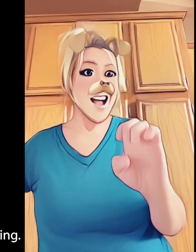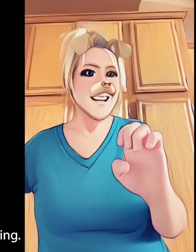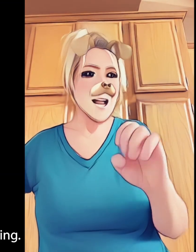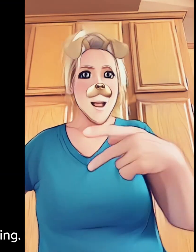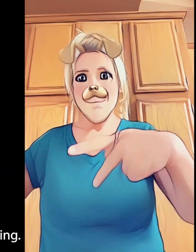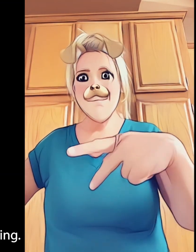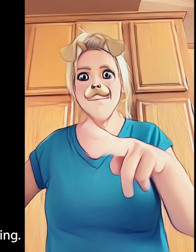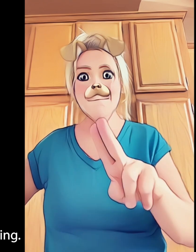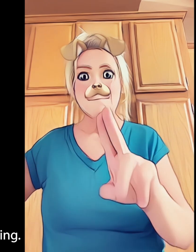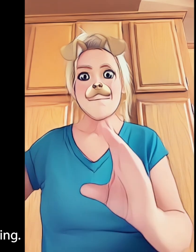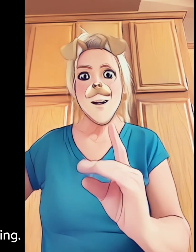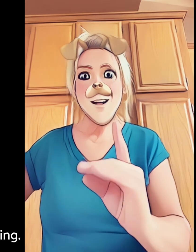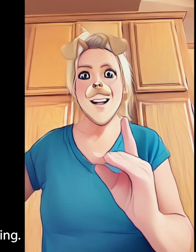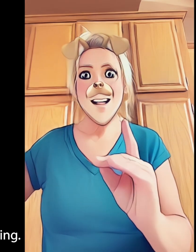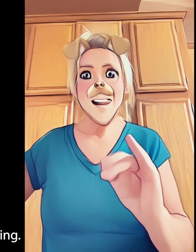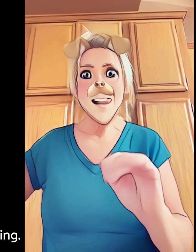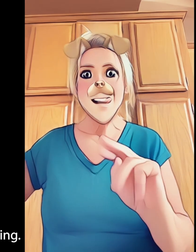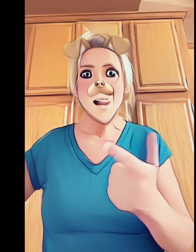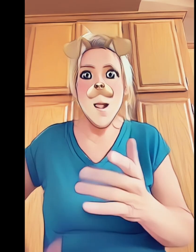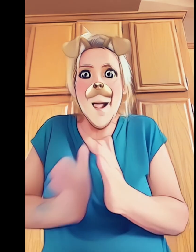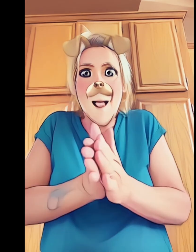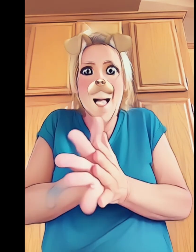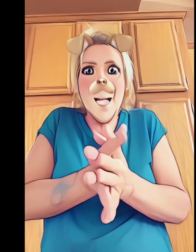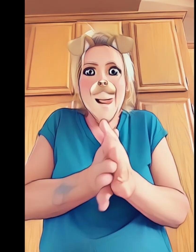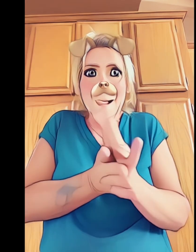"Oh, rice pudding!"